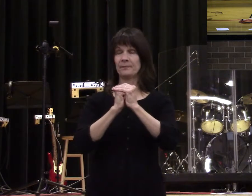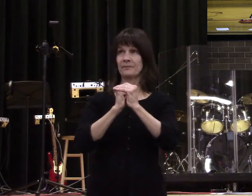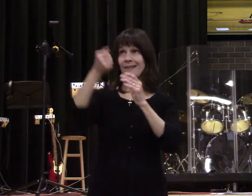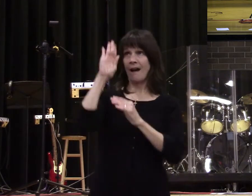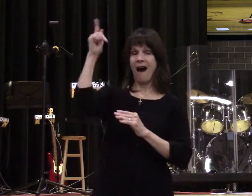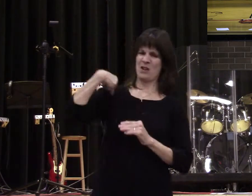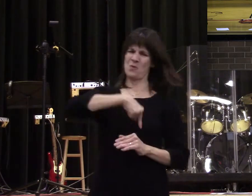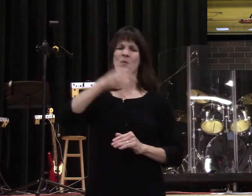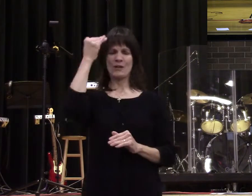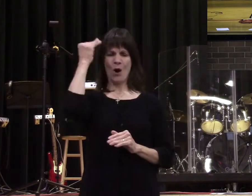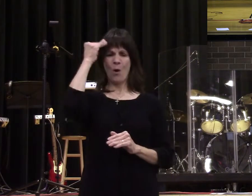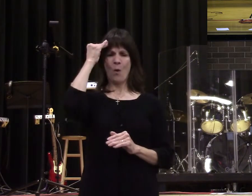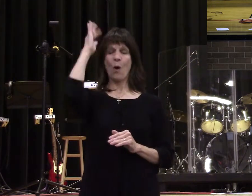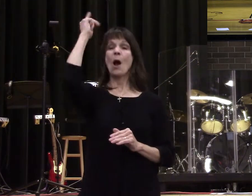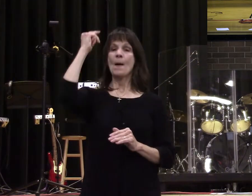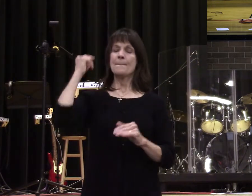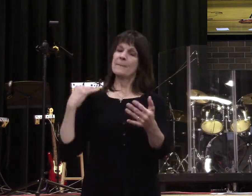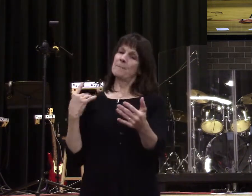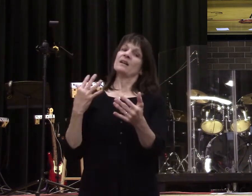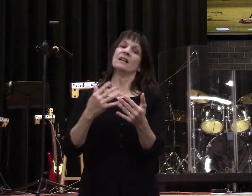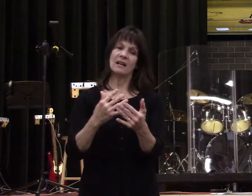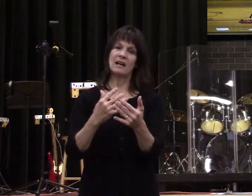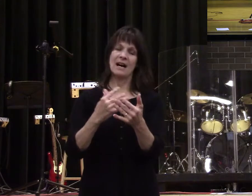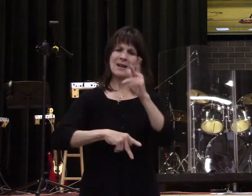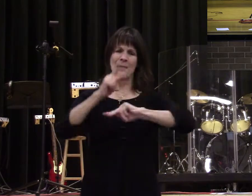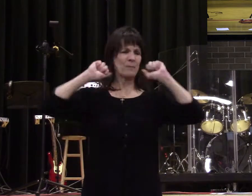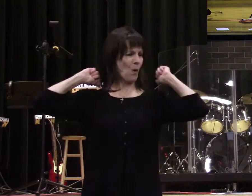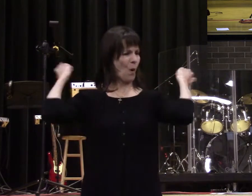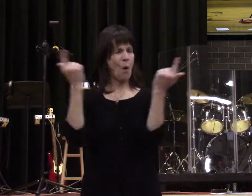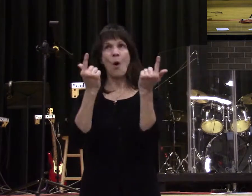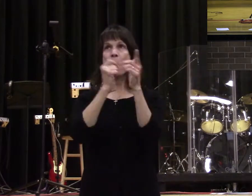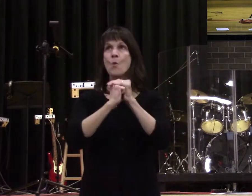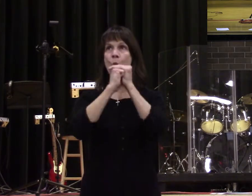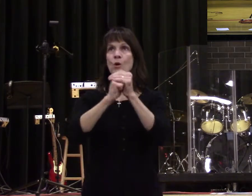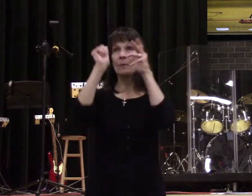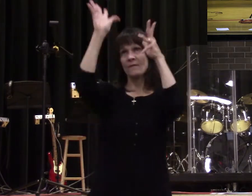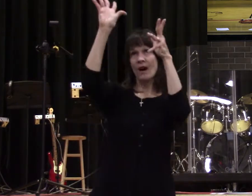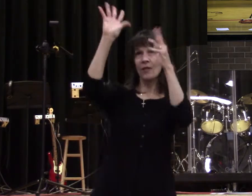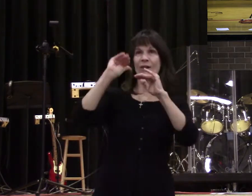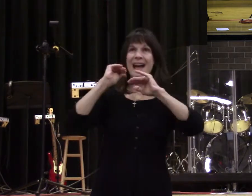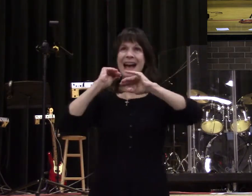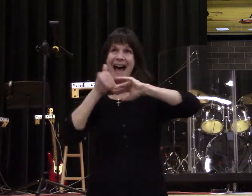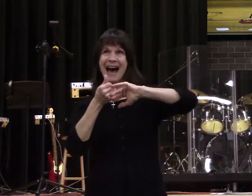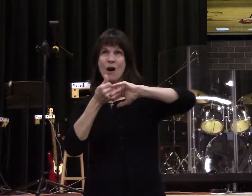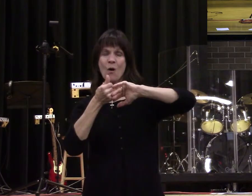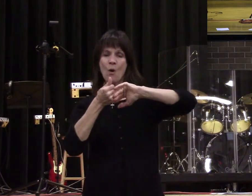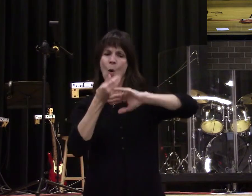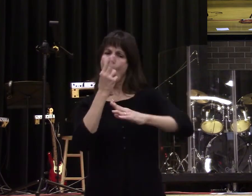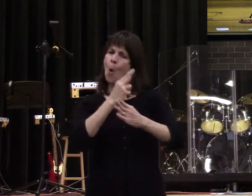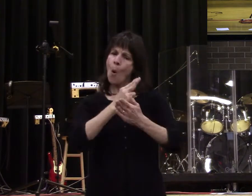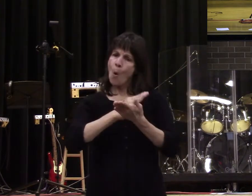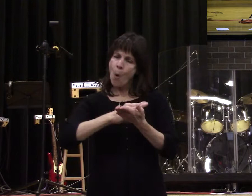the Father. Everybody say, in spirit and truth. Will worship the Father in spirit and truth. For such people, the